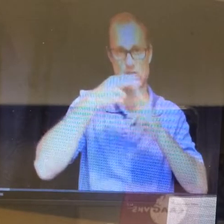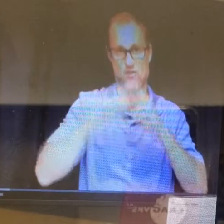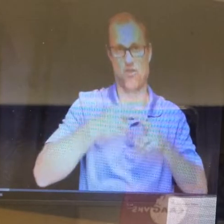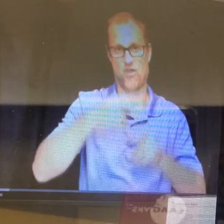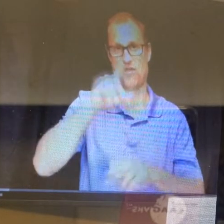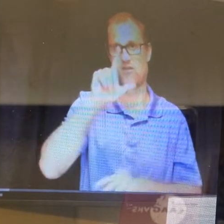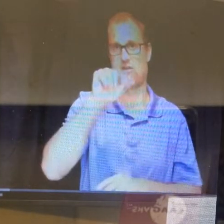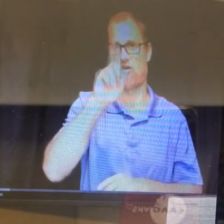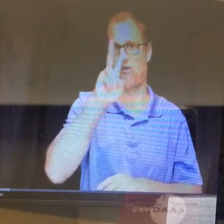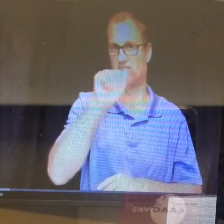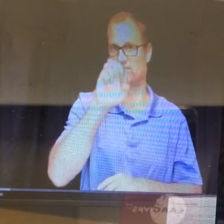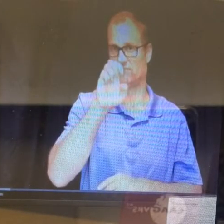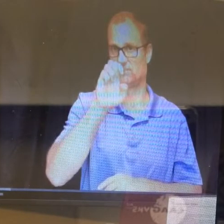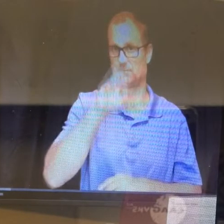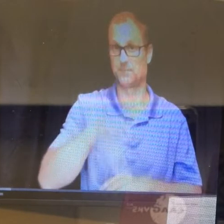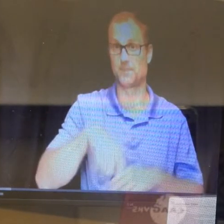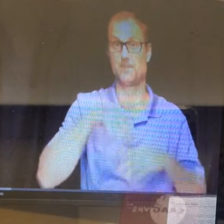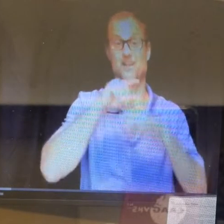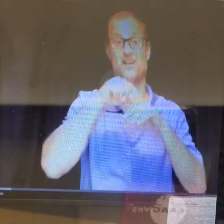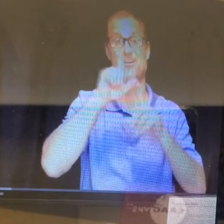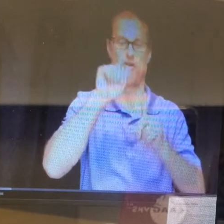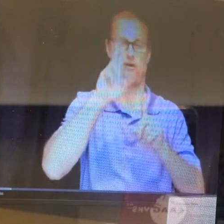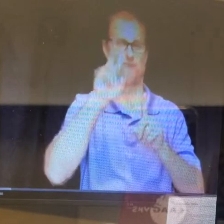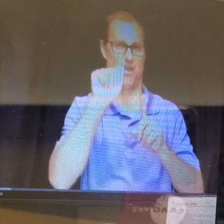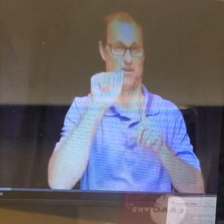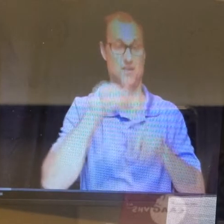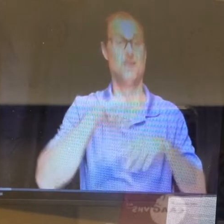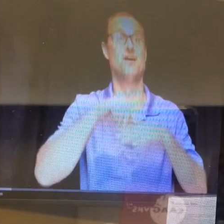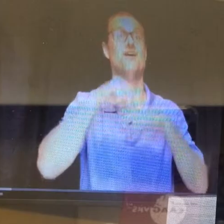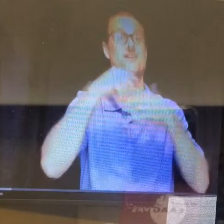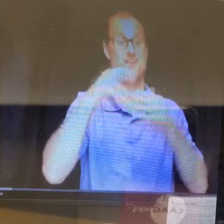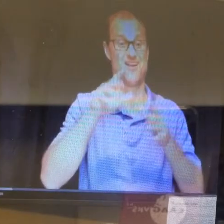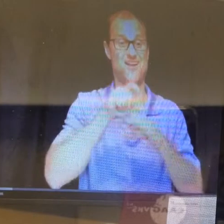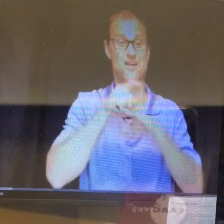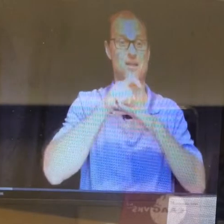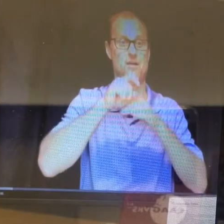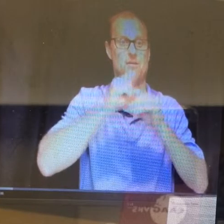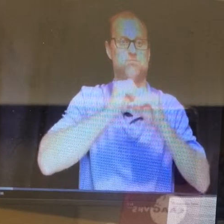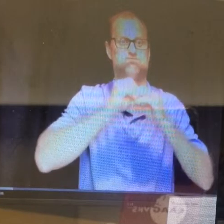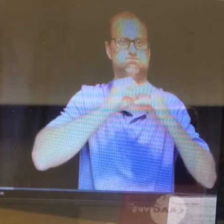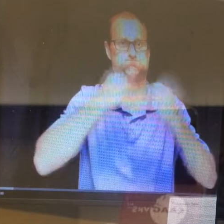it goes on to where they are larvae, which are caterpillars. Larva is singular.